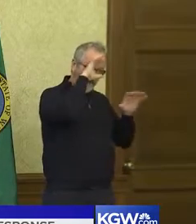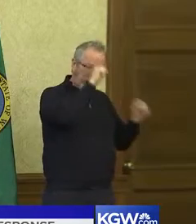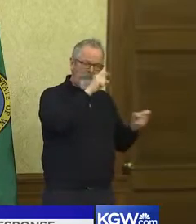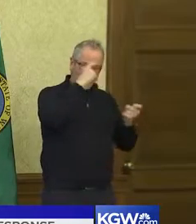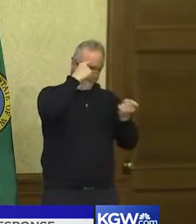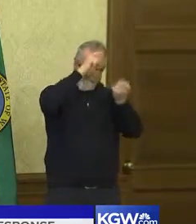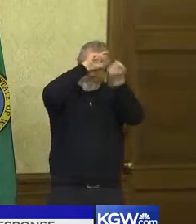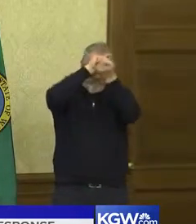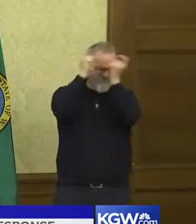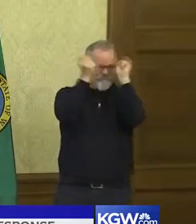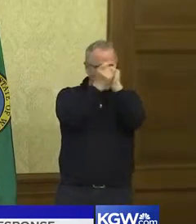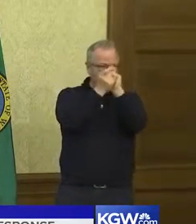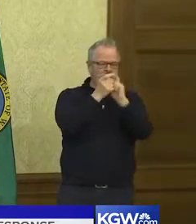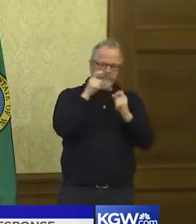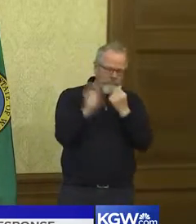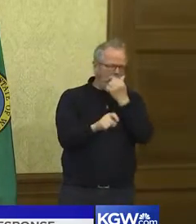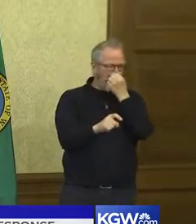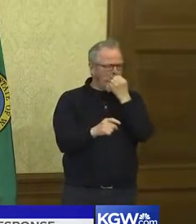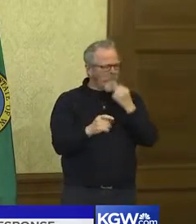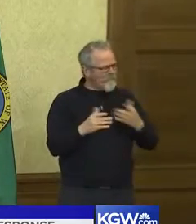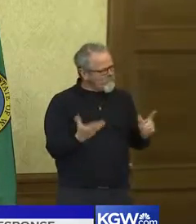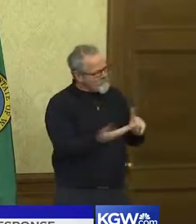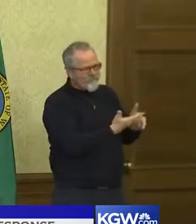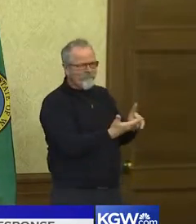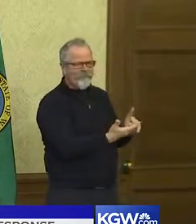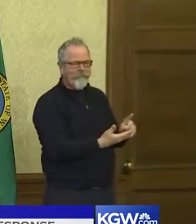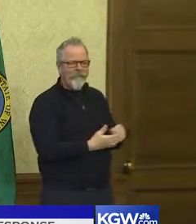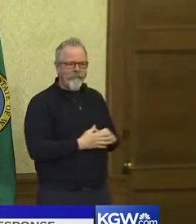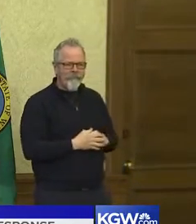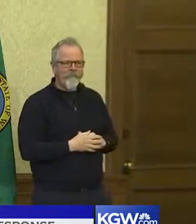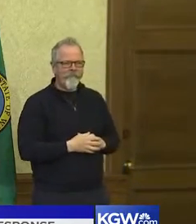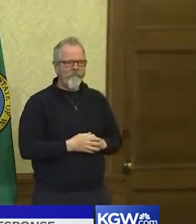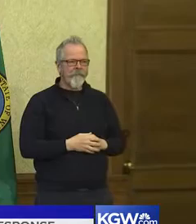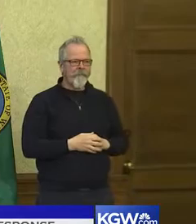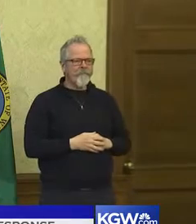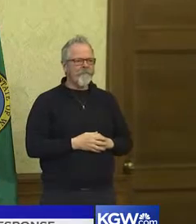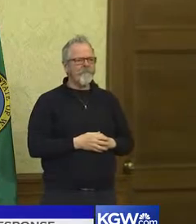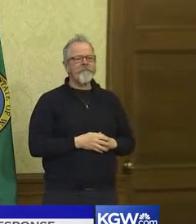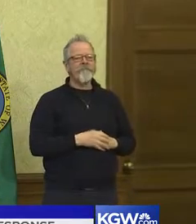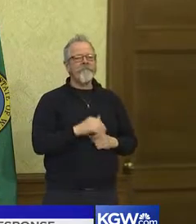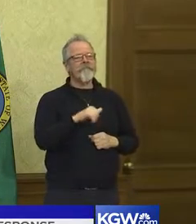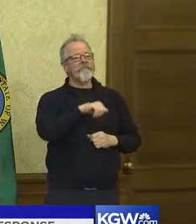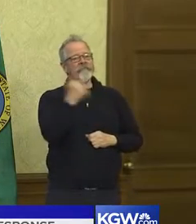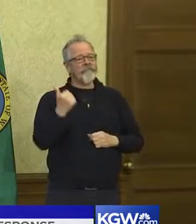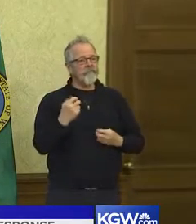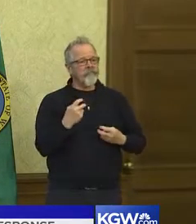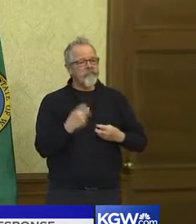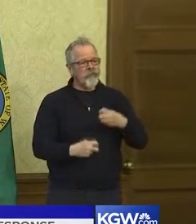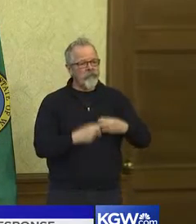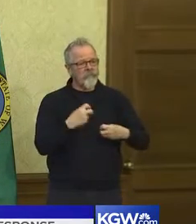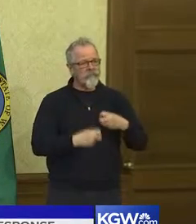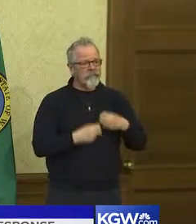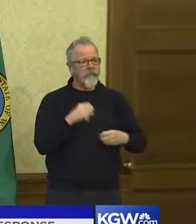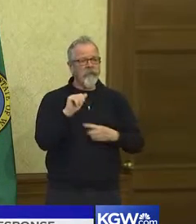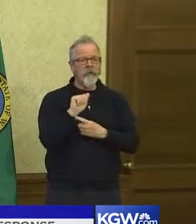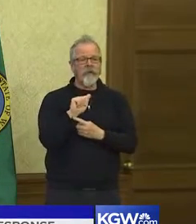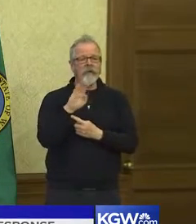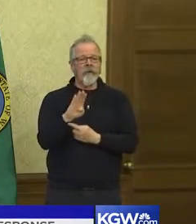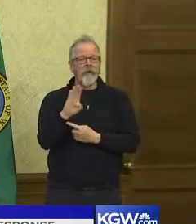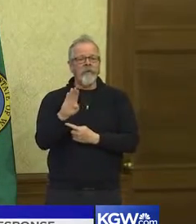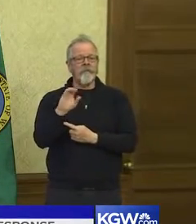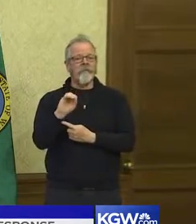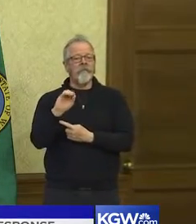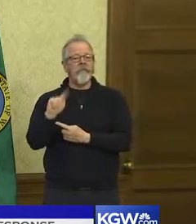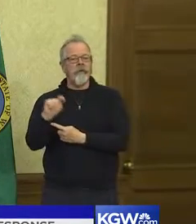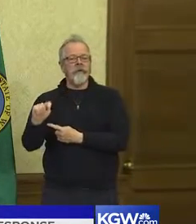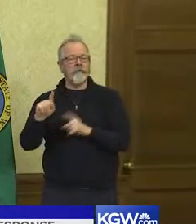system. The Abbott on-site testing machine, which sounds like it can be a great technology, but as of